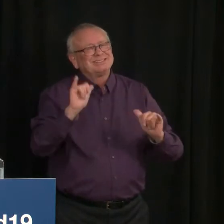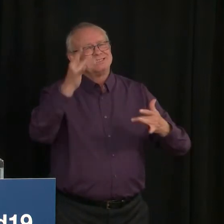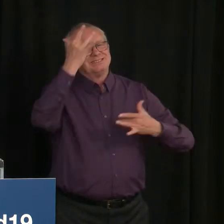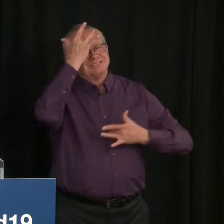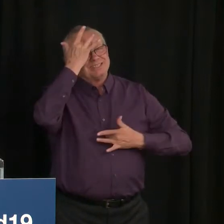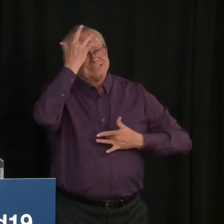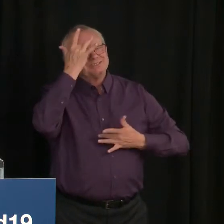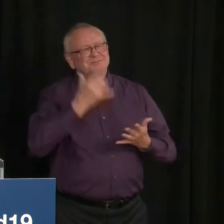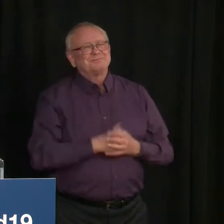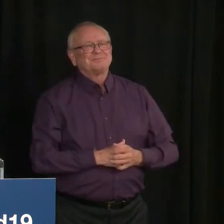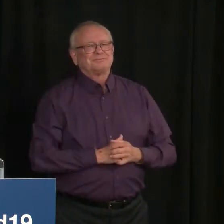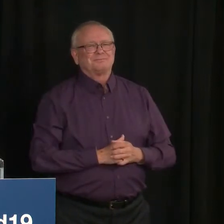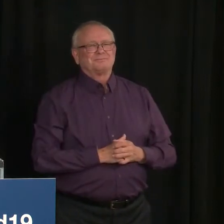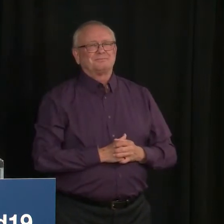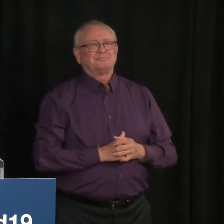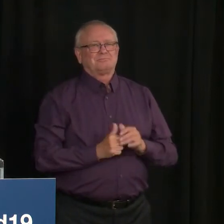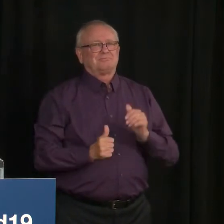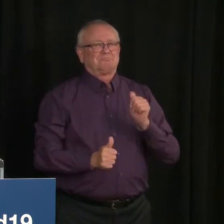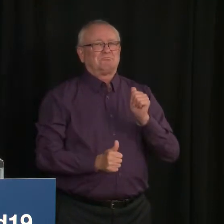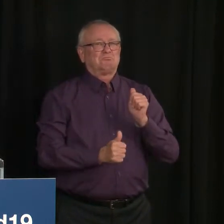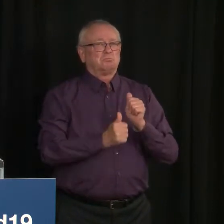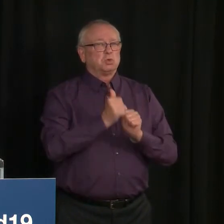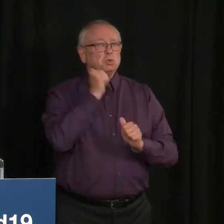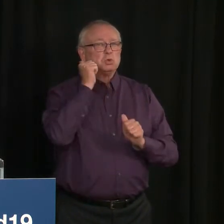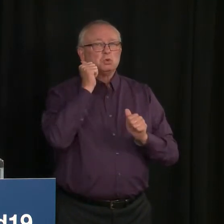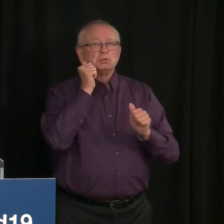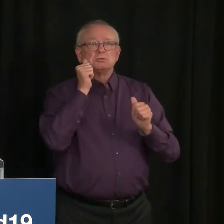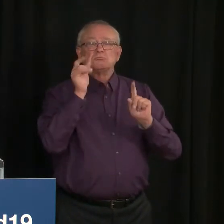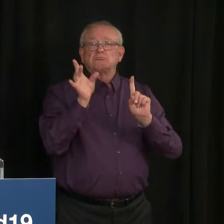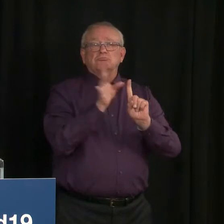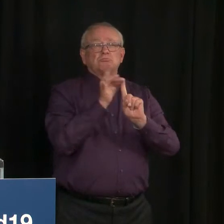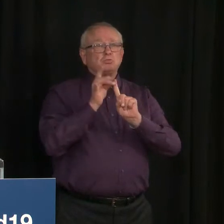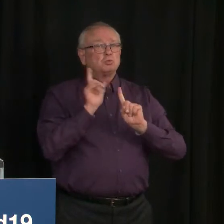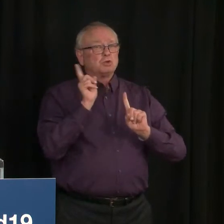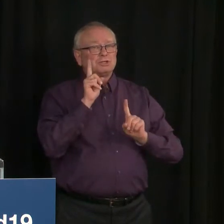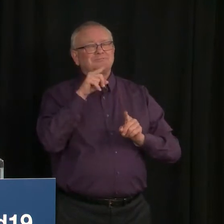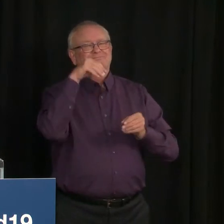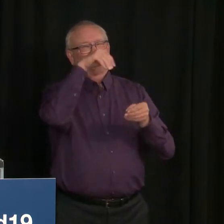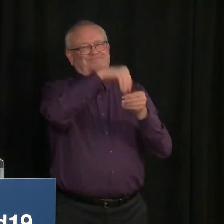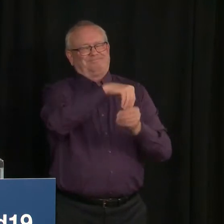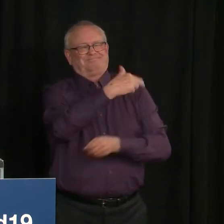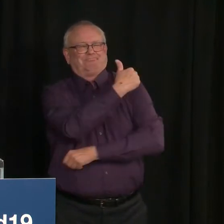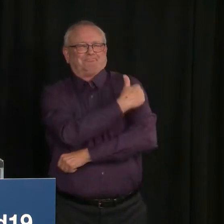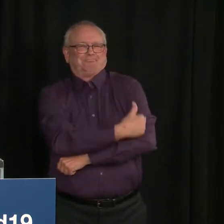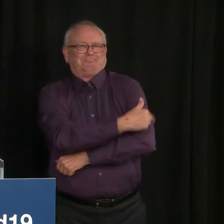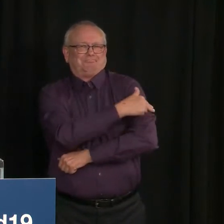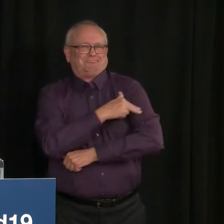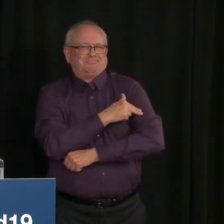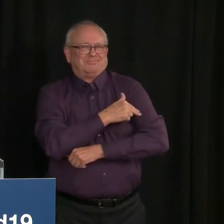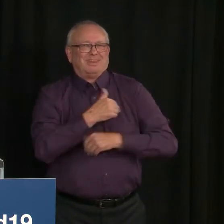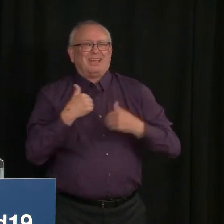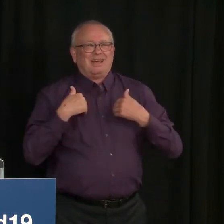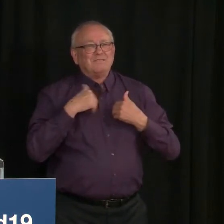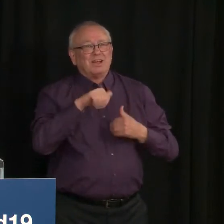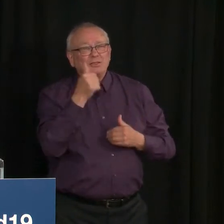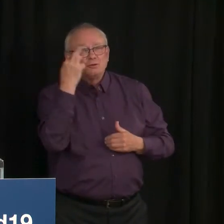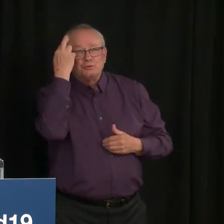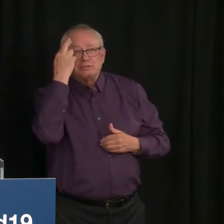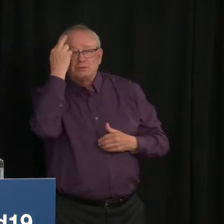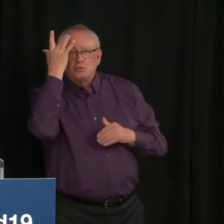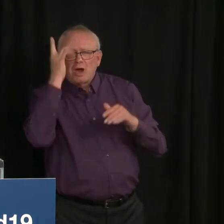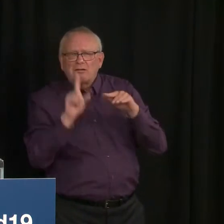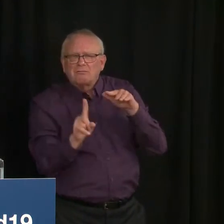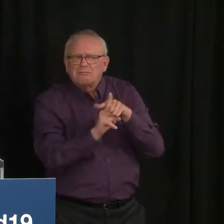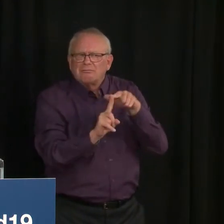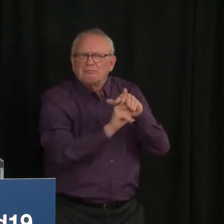were in hospital for other reasons before their infections. As with all other outbreaks in acute care settings,